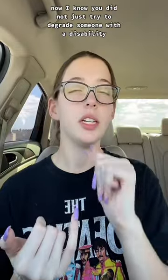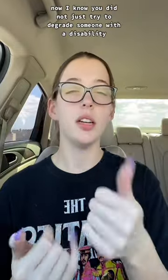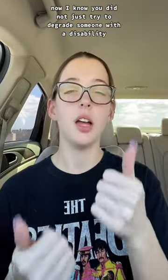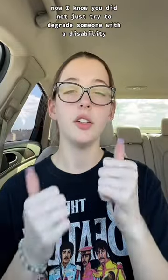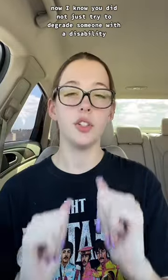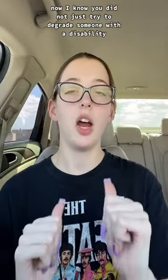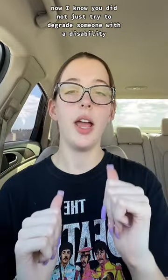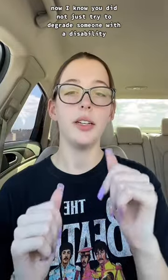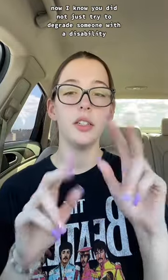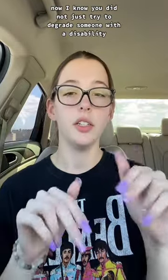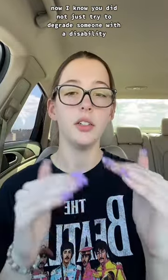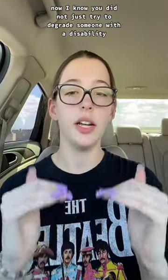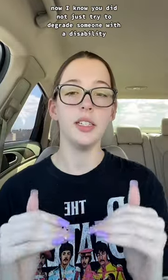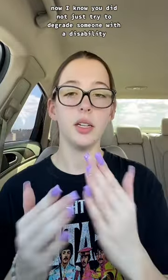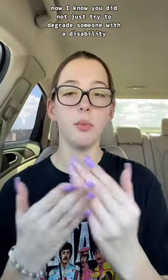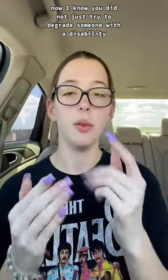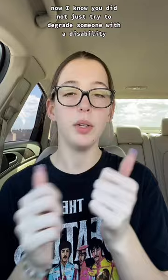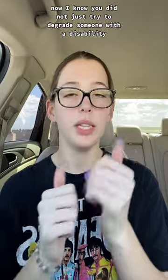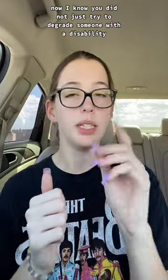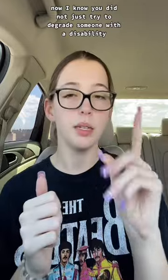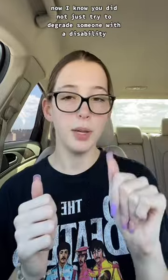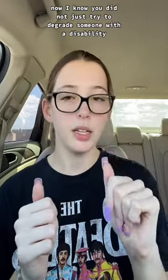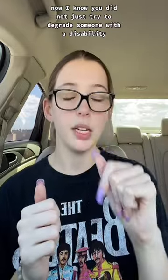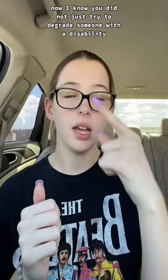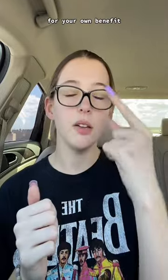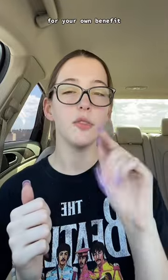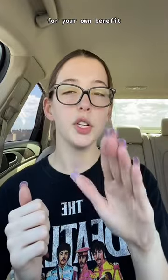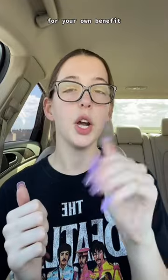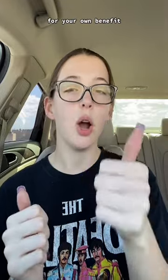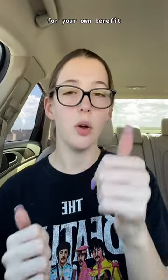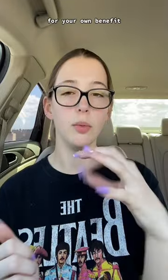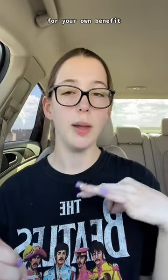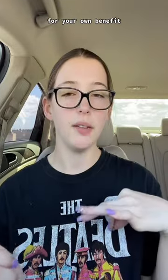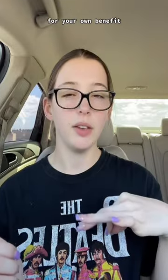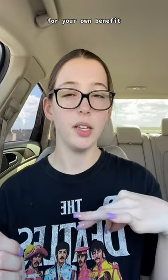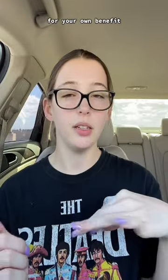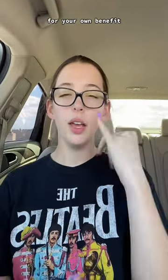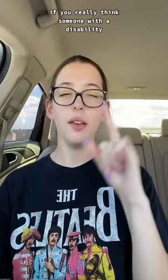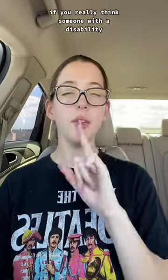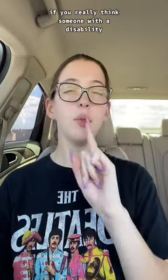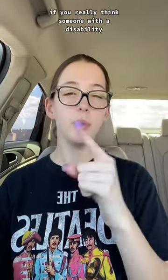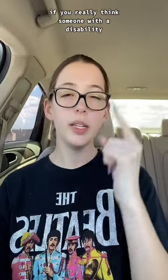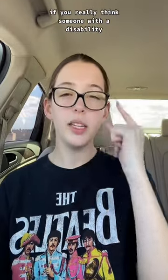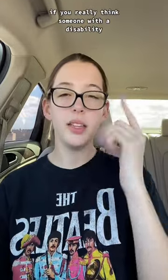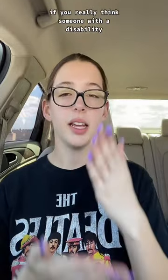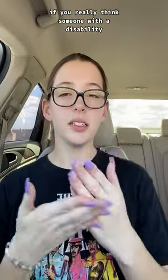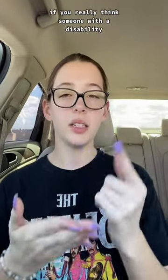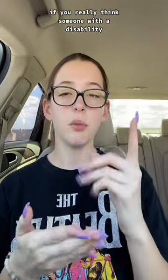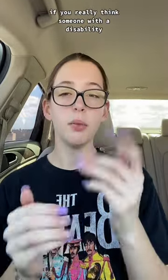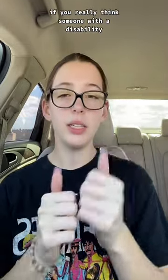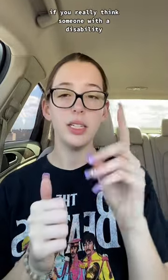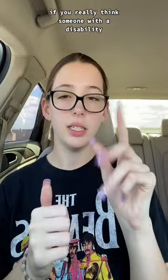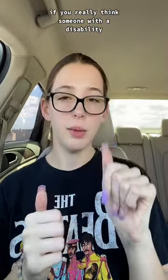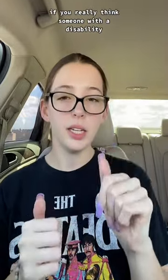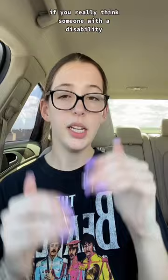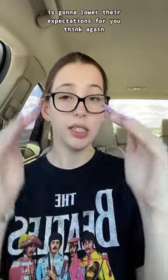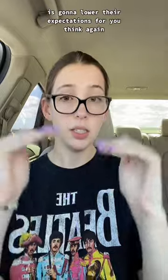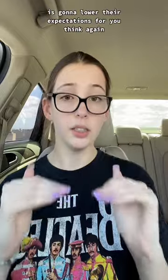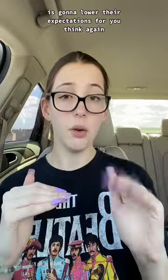not just try to degrade someone with a disability for your own benefit. If you really think someone with a disability is going to lower